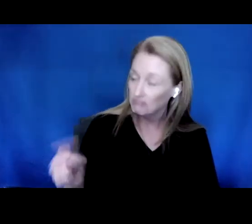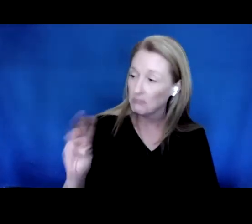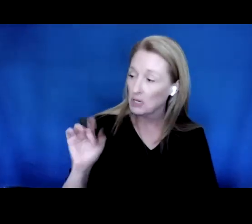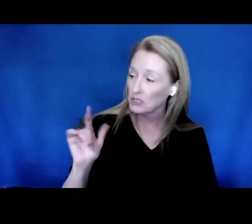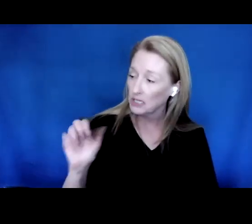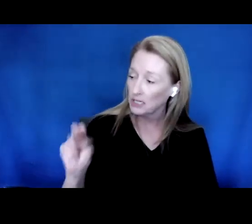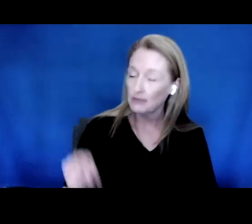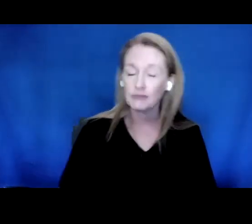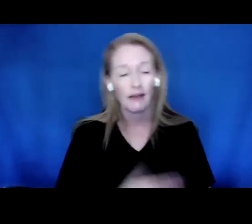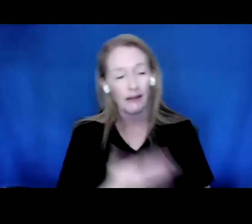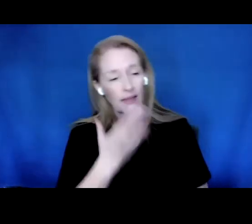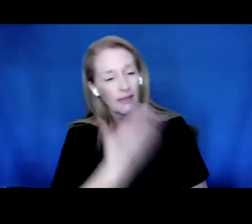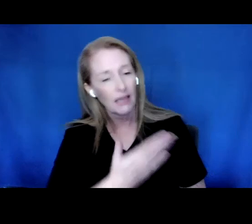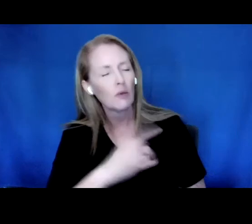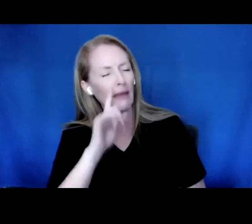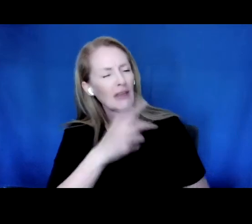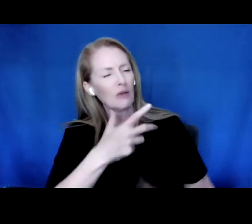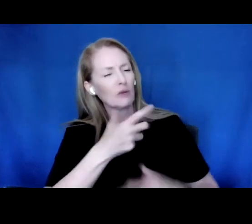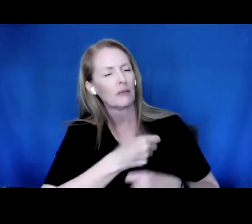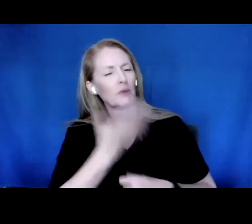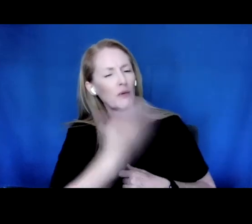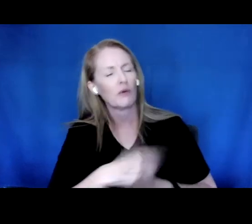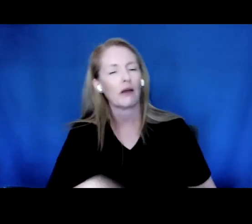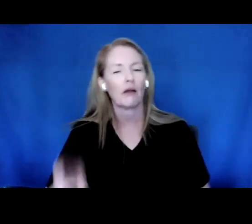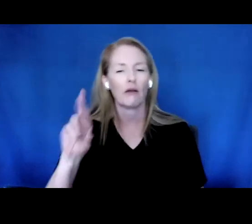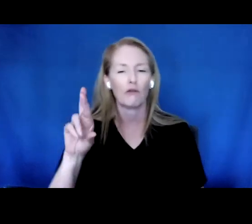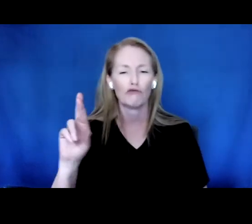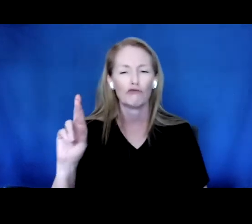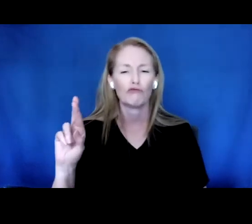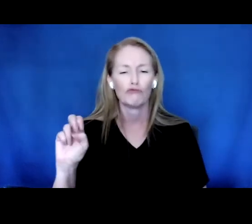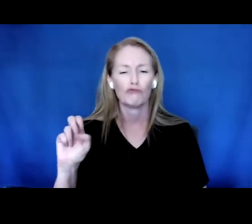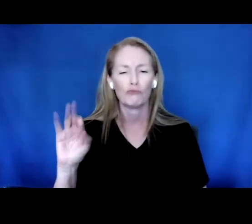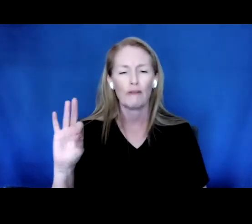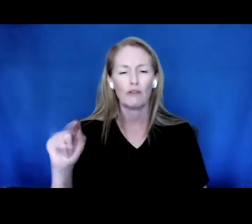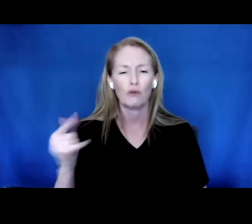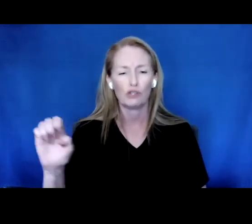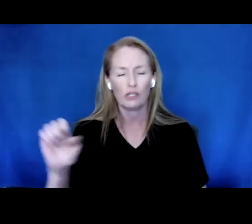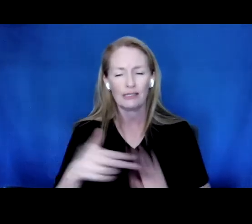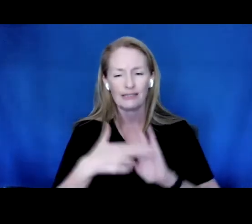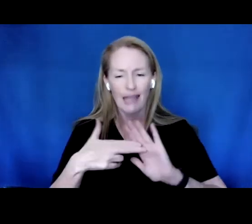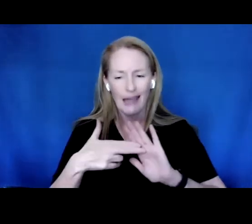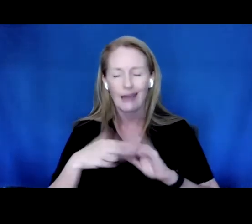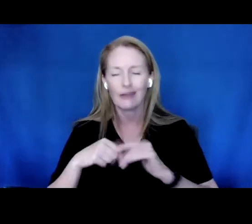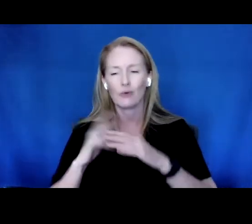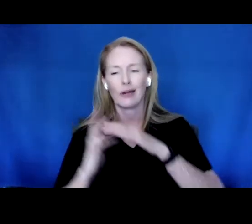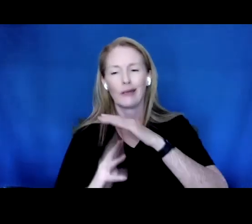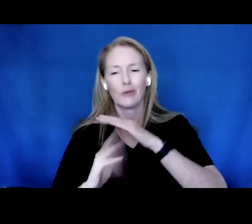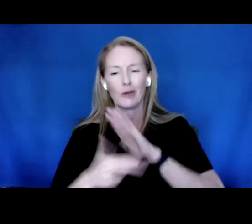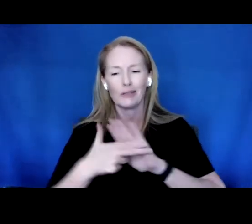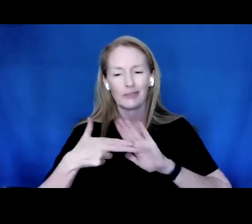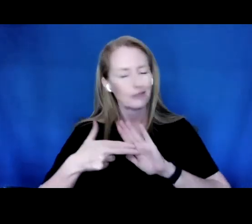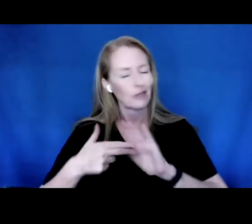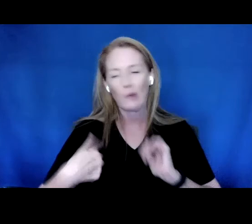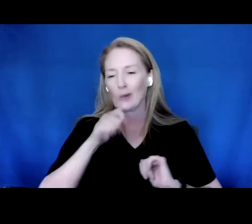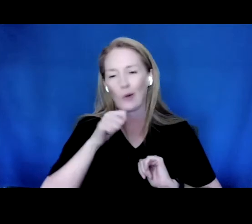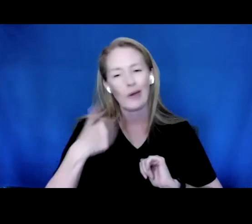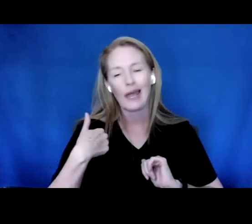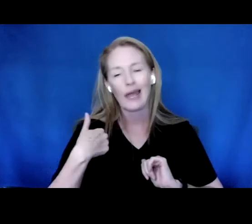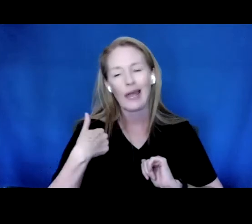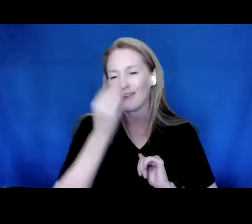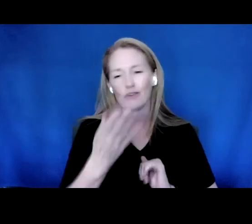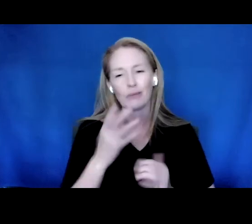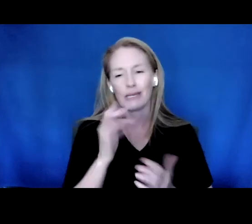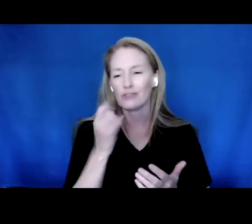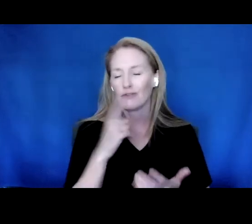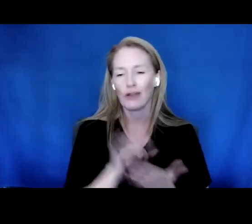or immigration status is not something that we have direct access to, right? This data analysis was using birth and death and fetal